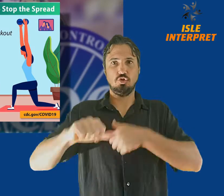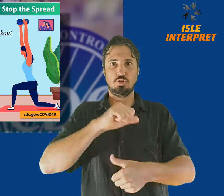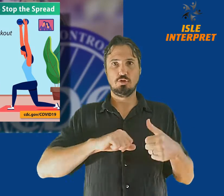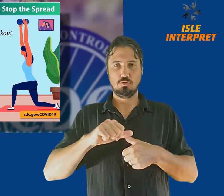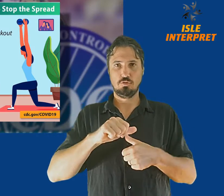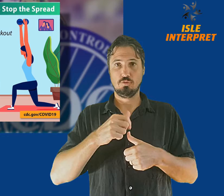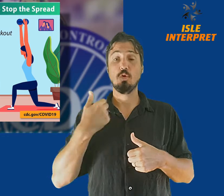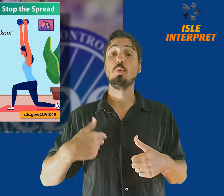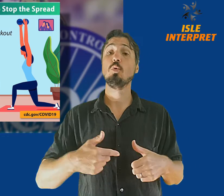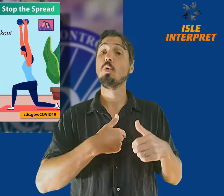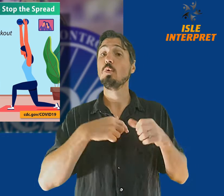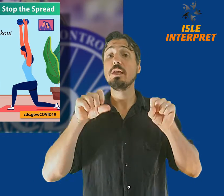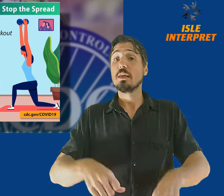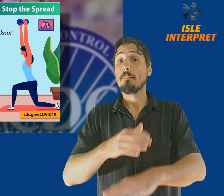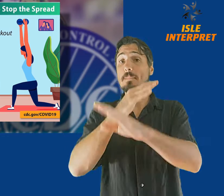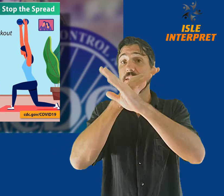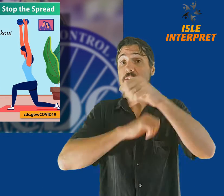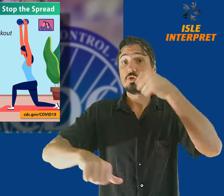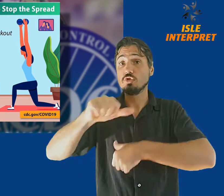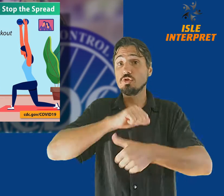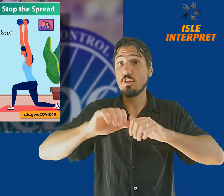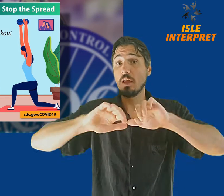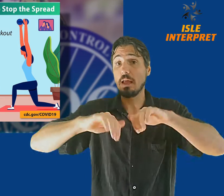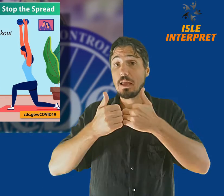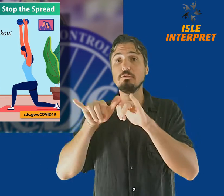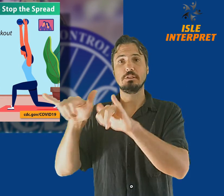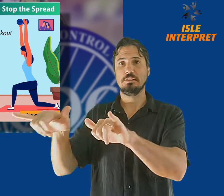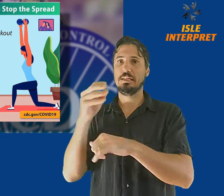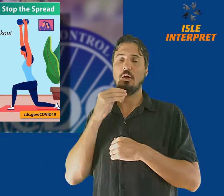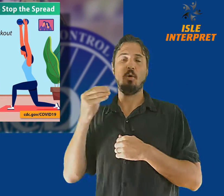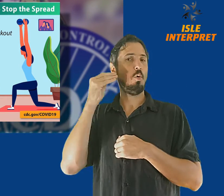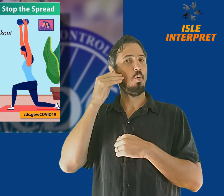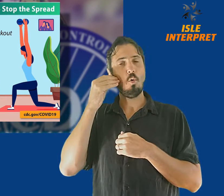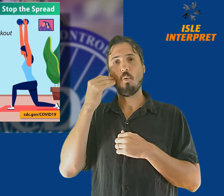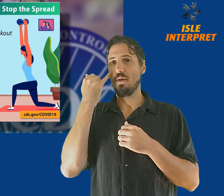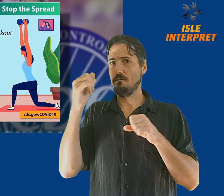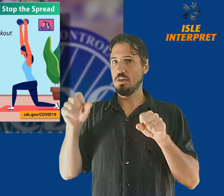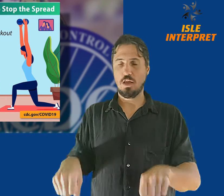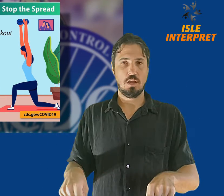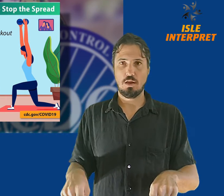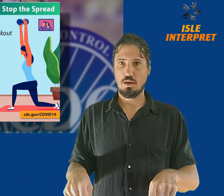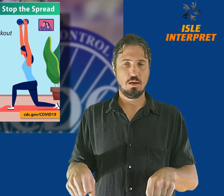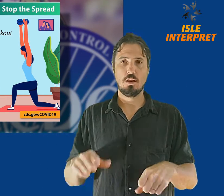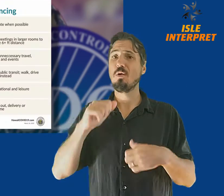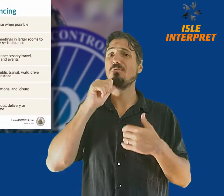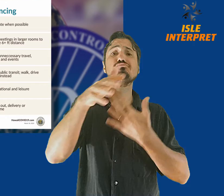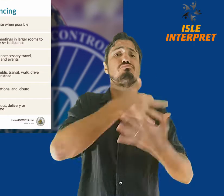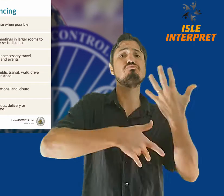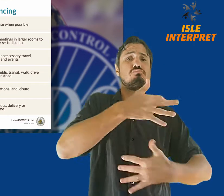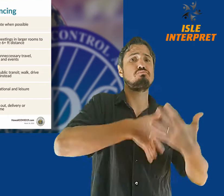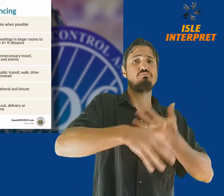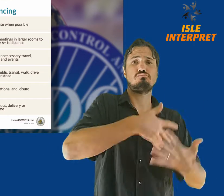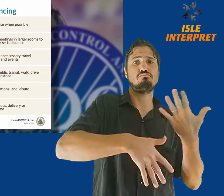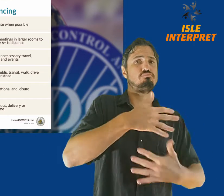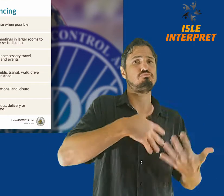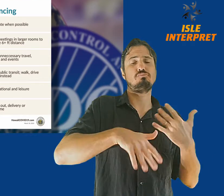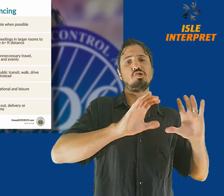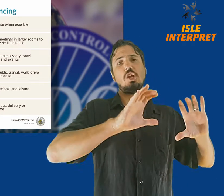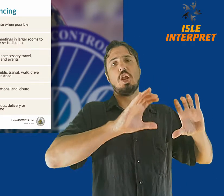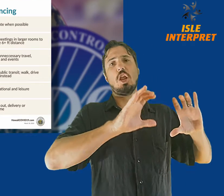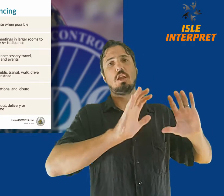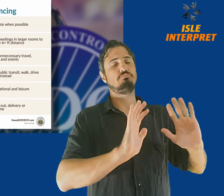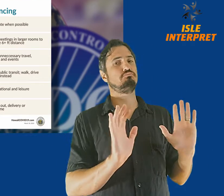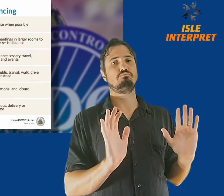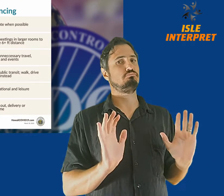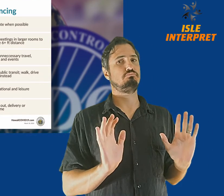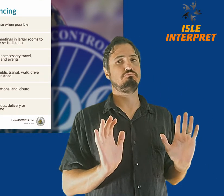possible, refrain from social gatherings or public outings. If you must interact with people outside of your home, keep a distance of 6